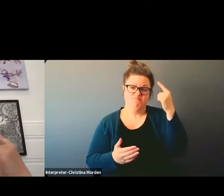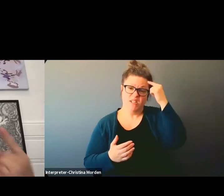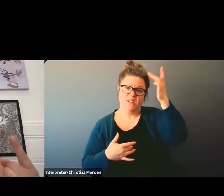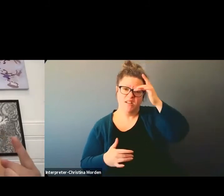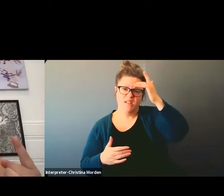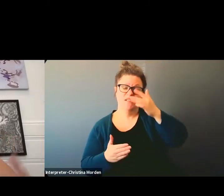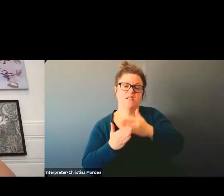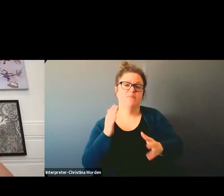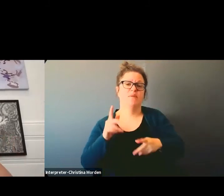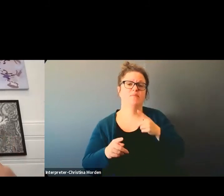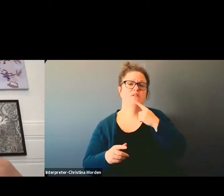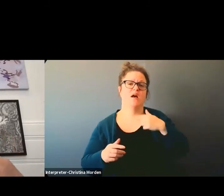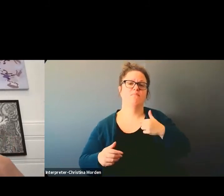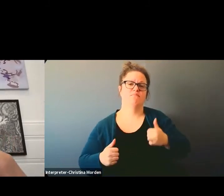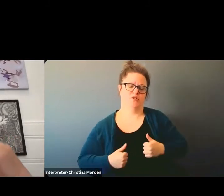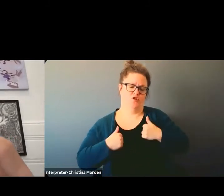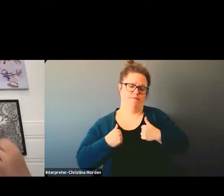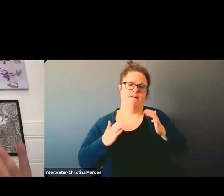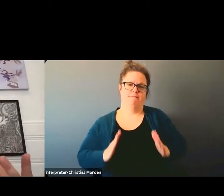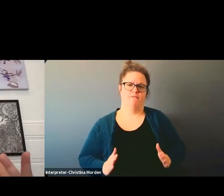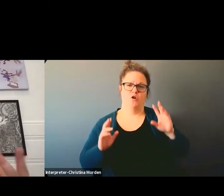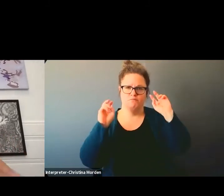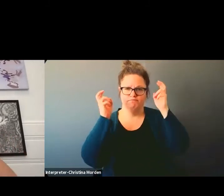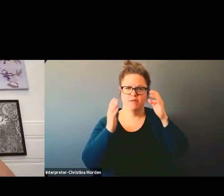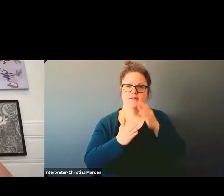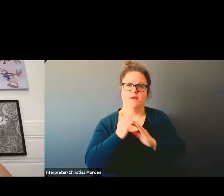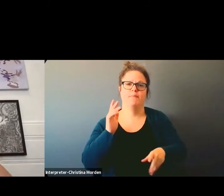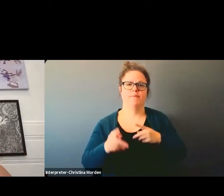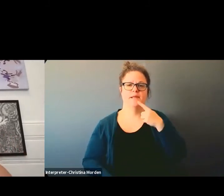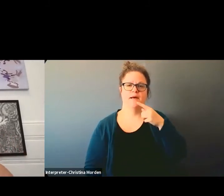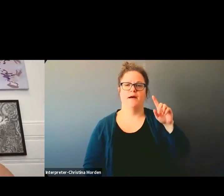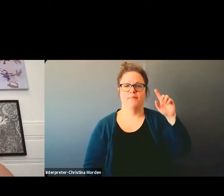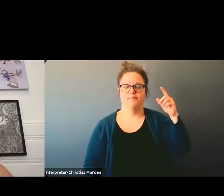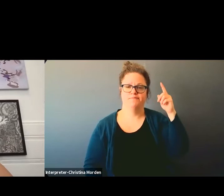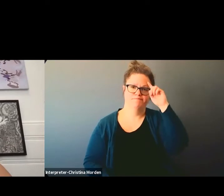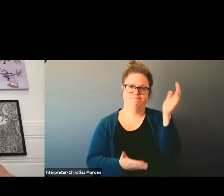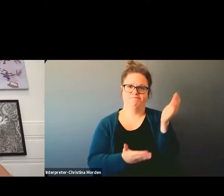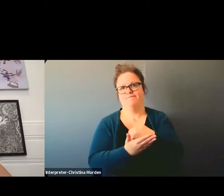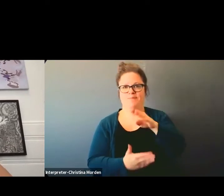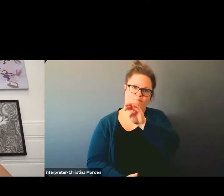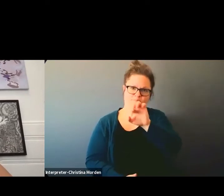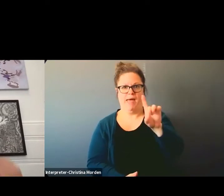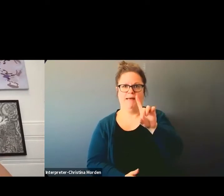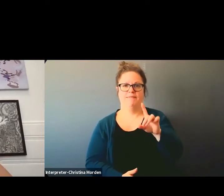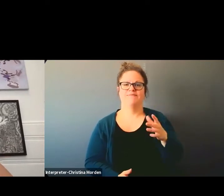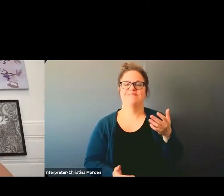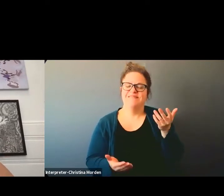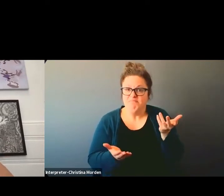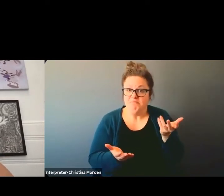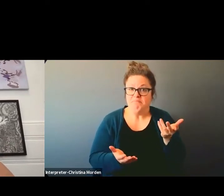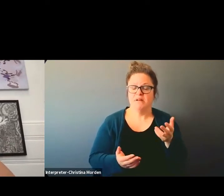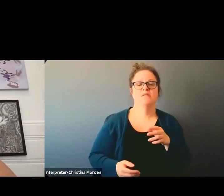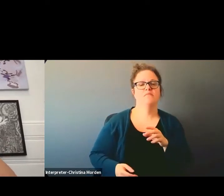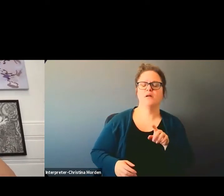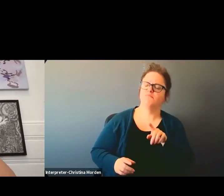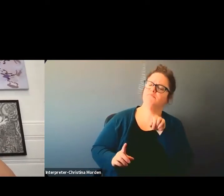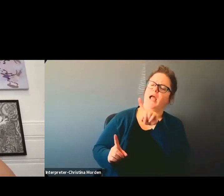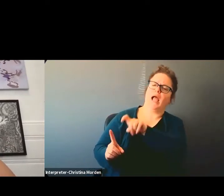say that they're survivors. Some like to say that they're mad. It's really important to, as I said, speak with the